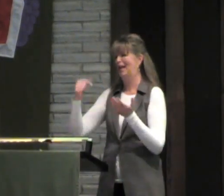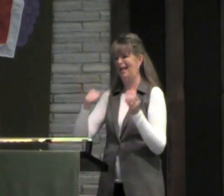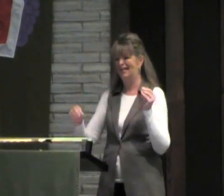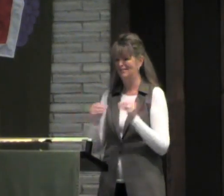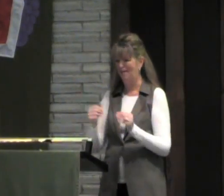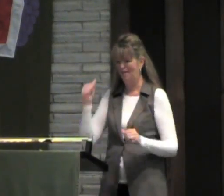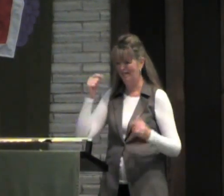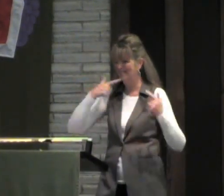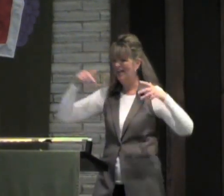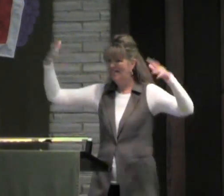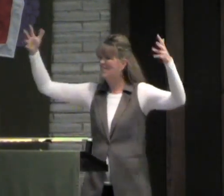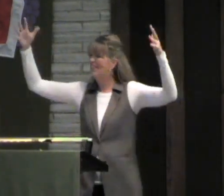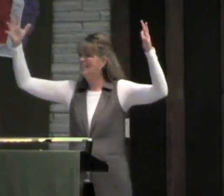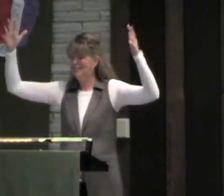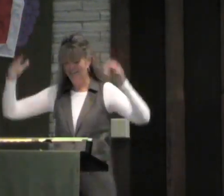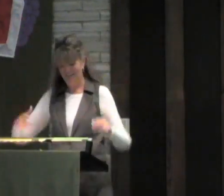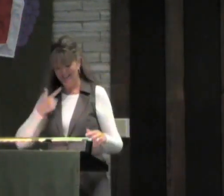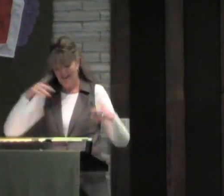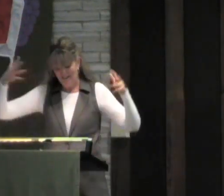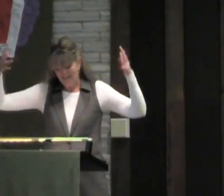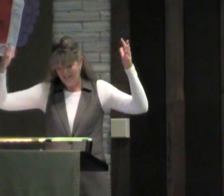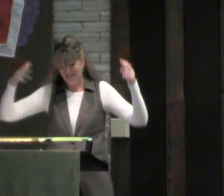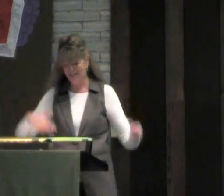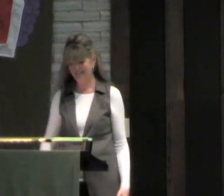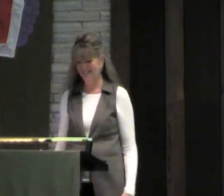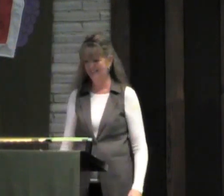both... They're not getting checked anymore. They refuse. But anyway,